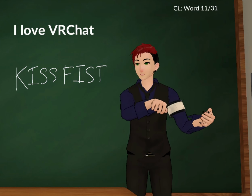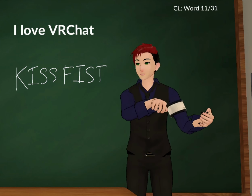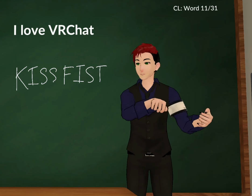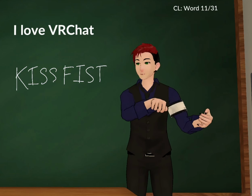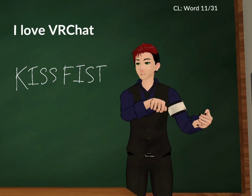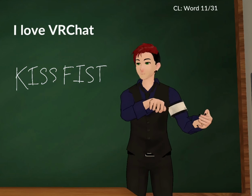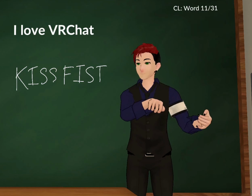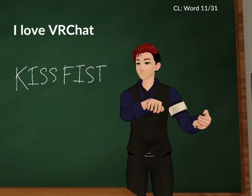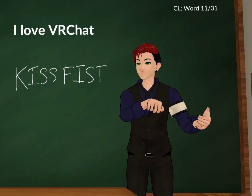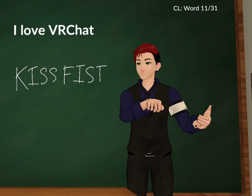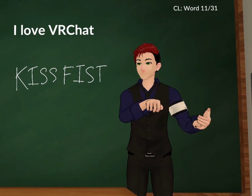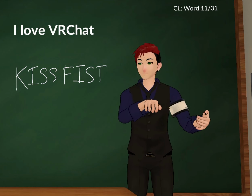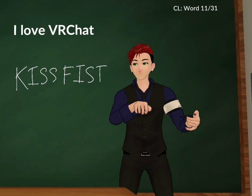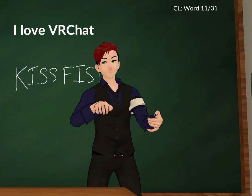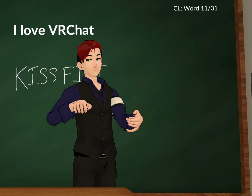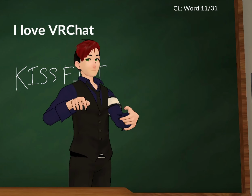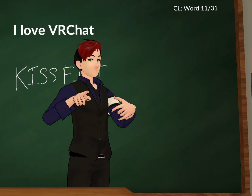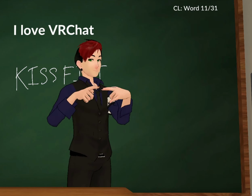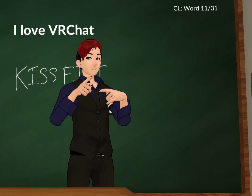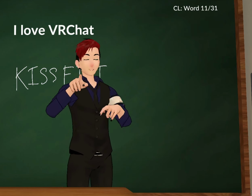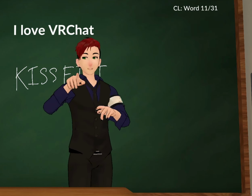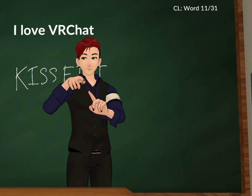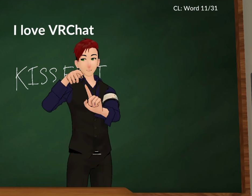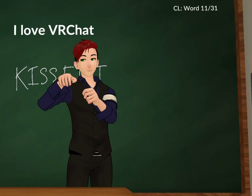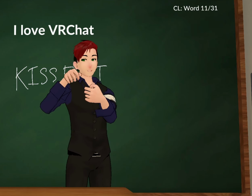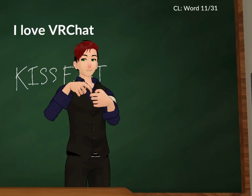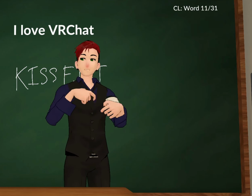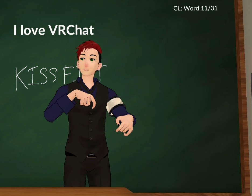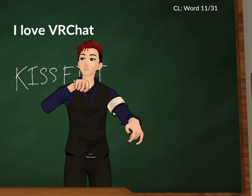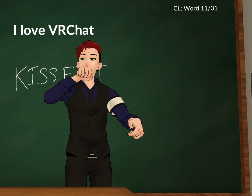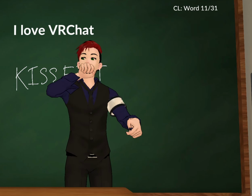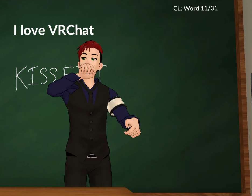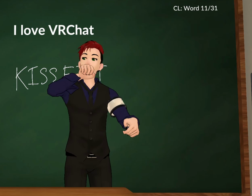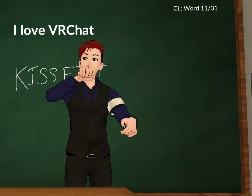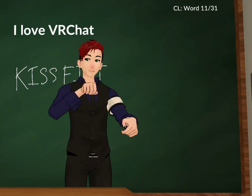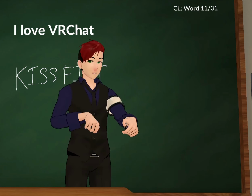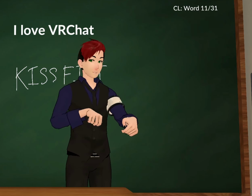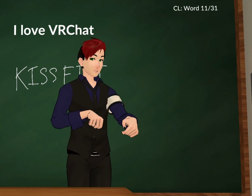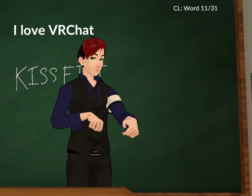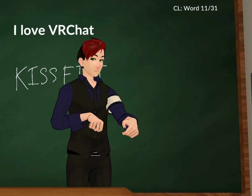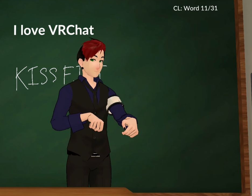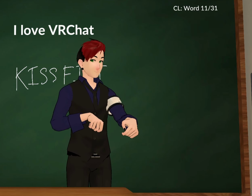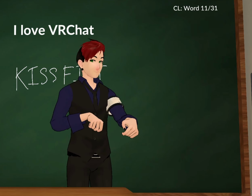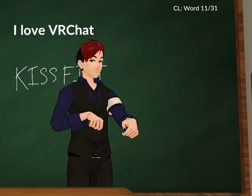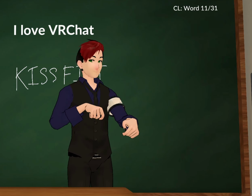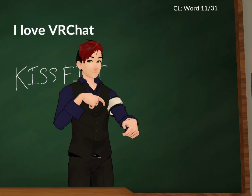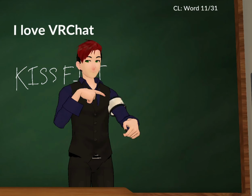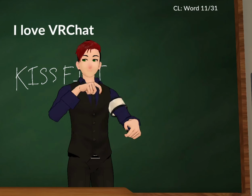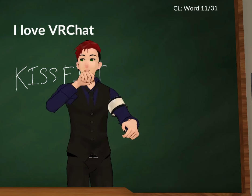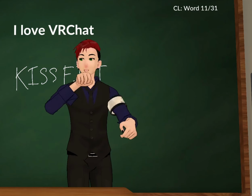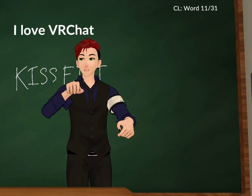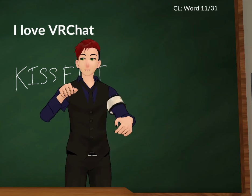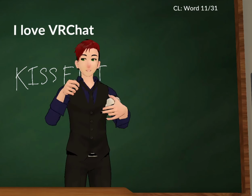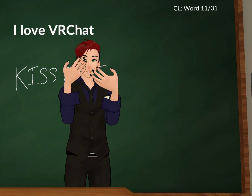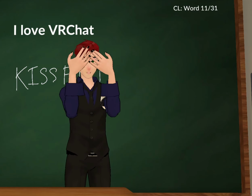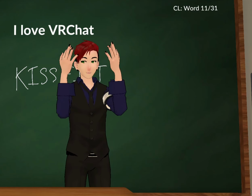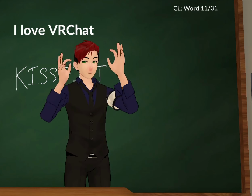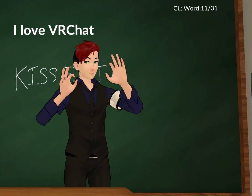going forward. So this means this is a specific thing. I love it. I love